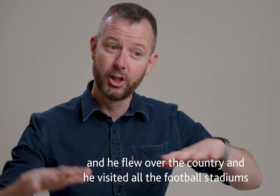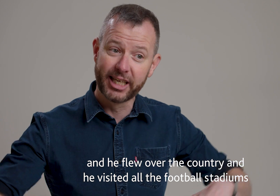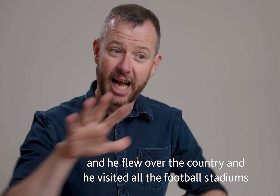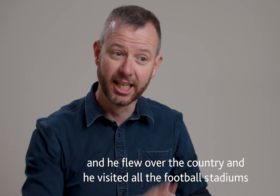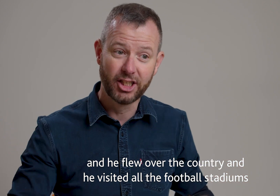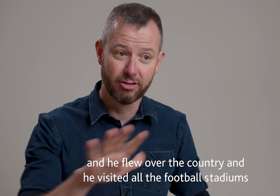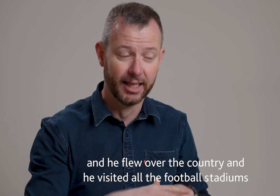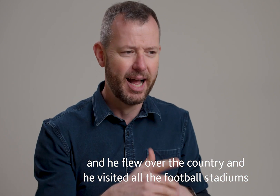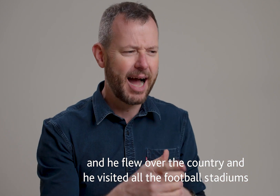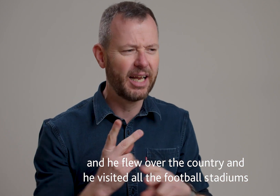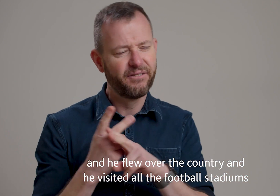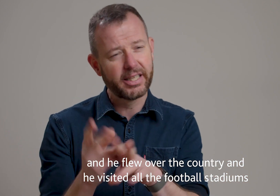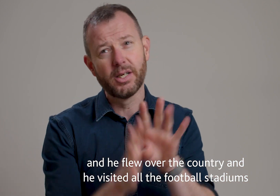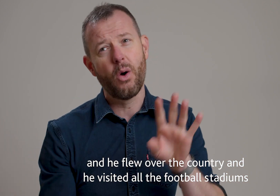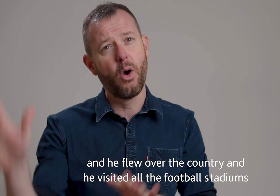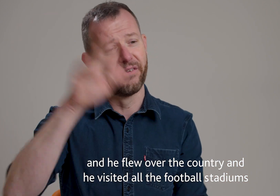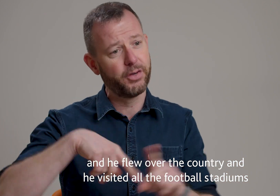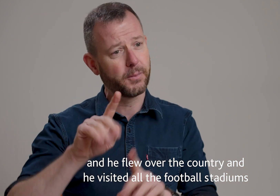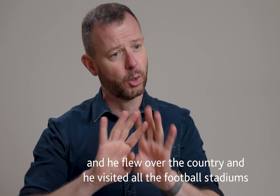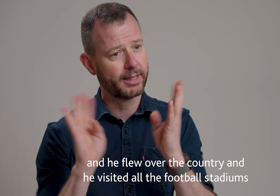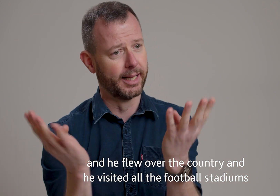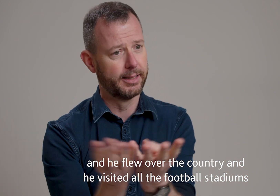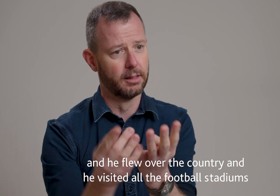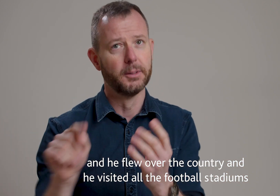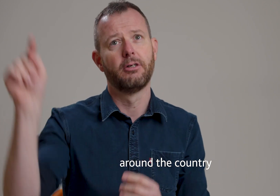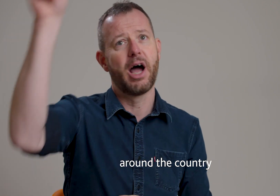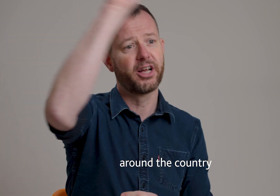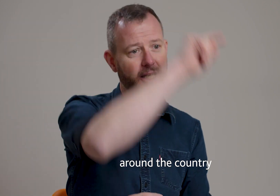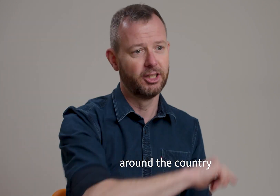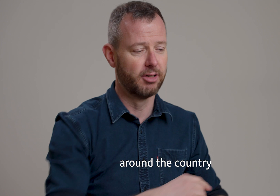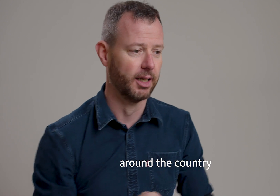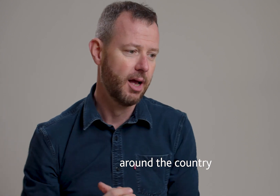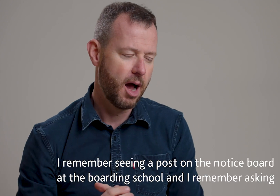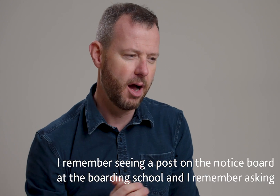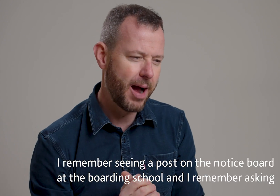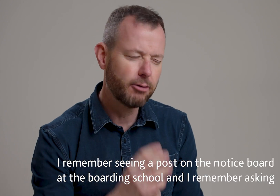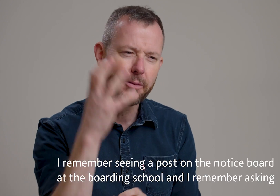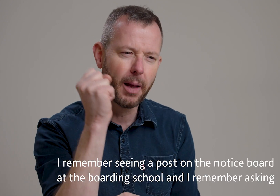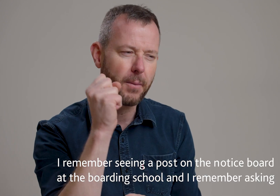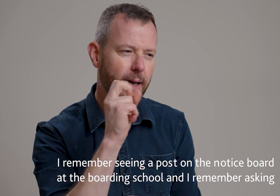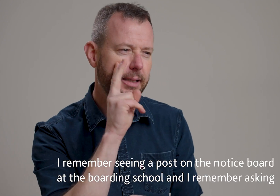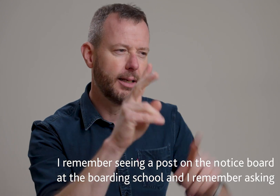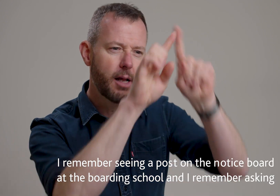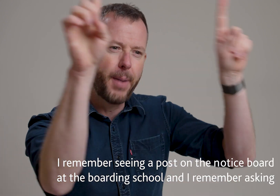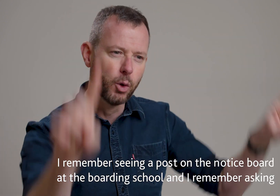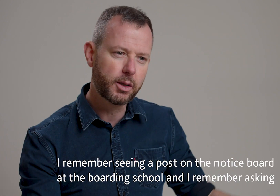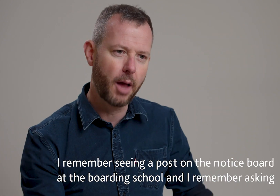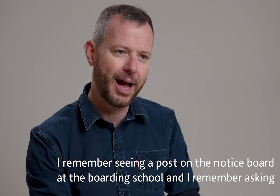the country and visited all the football stadiums around the country. I remember doing a post that I